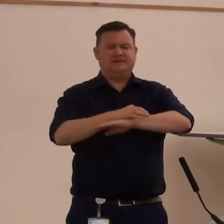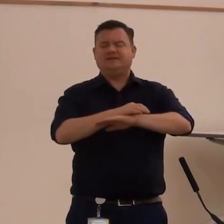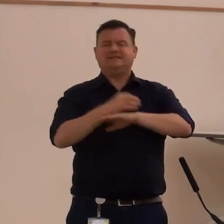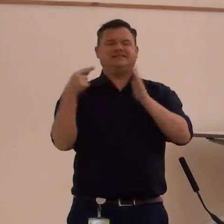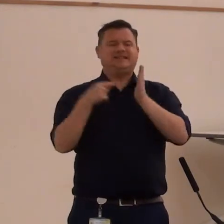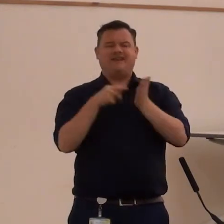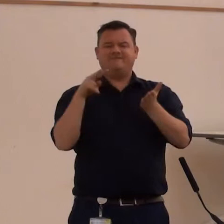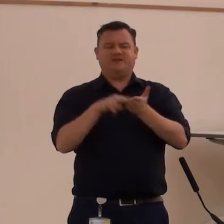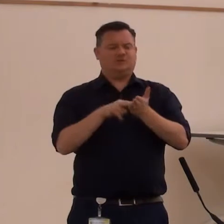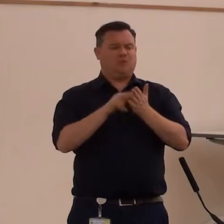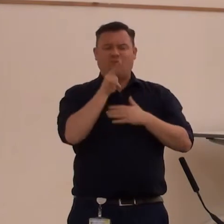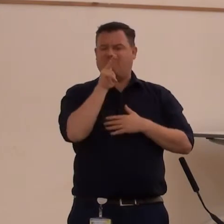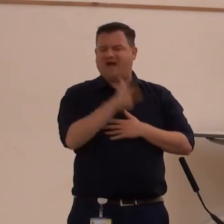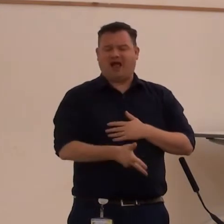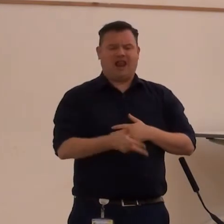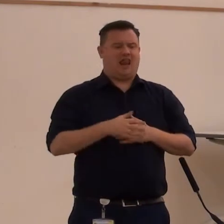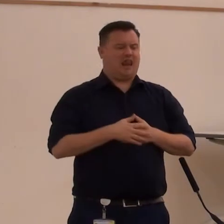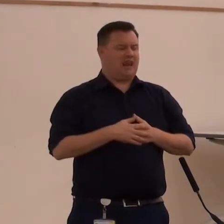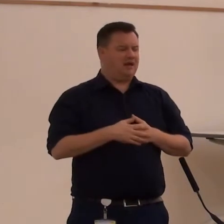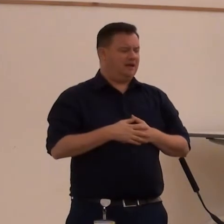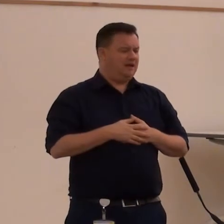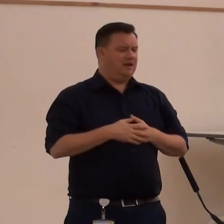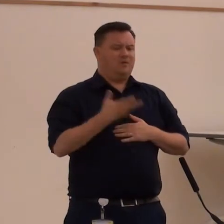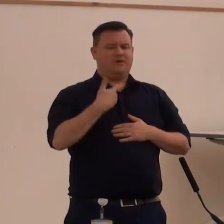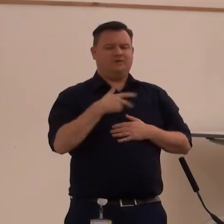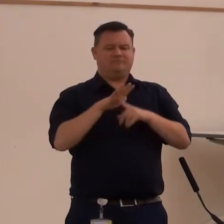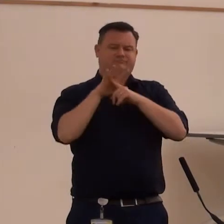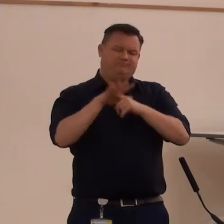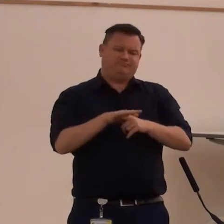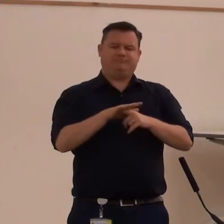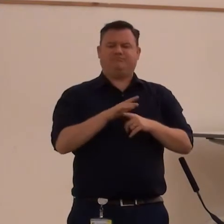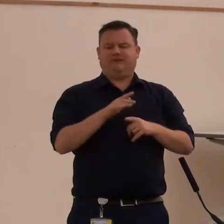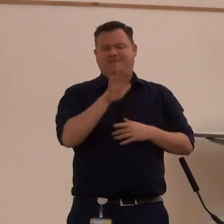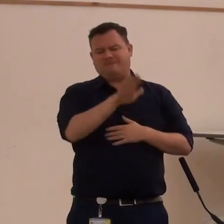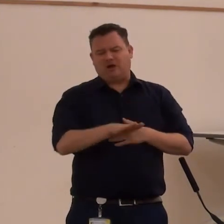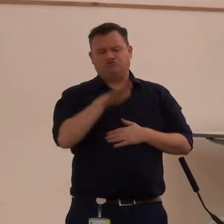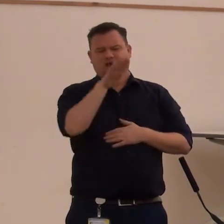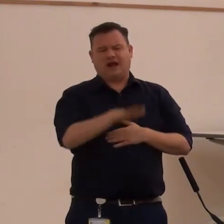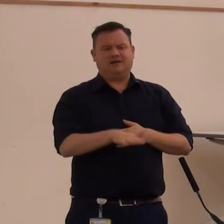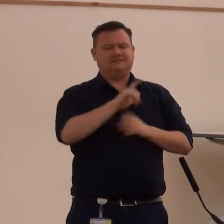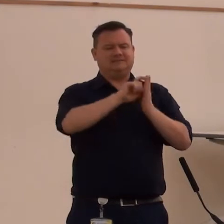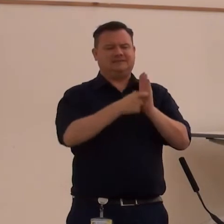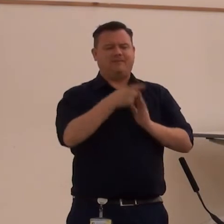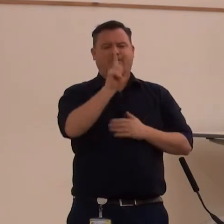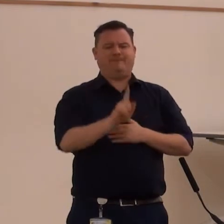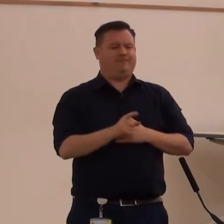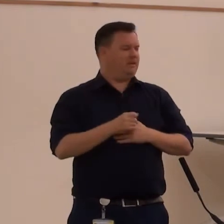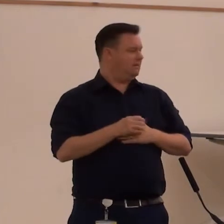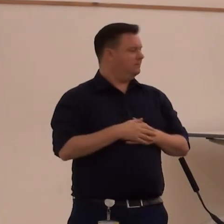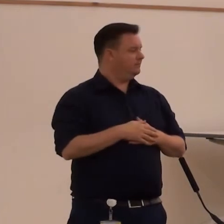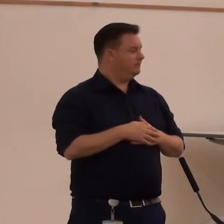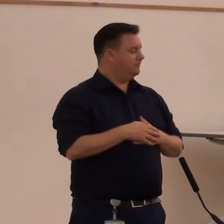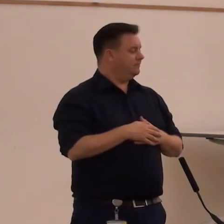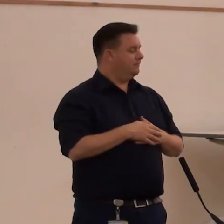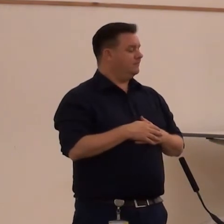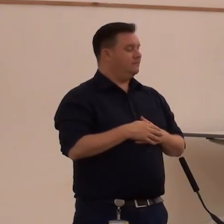television where they just demeaned, belittled, and patronised disabled people. And they said, you know,